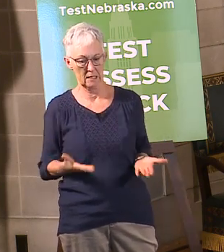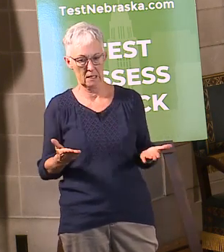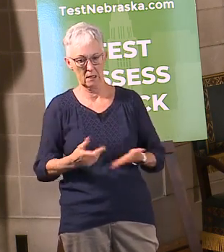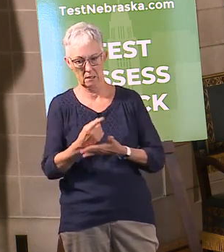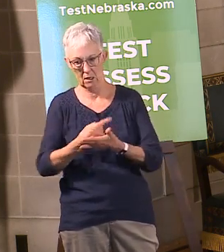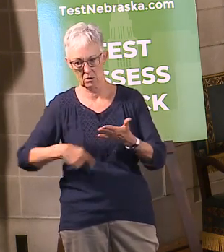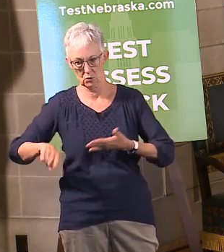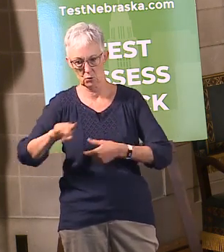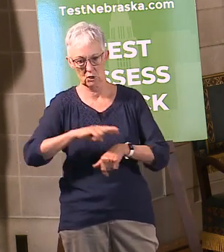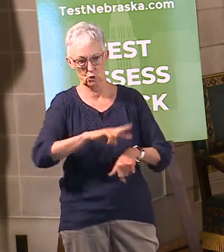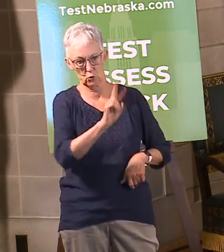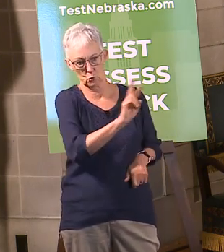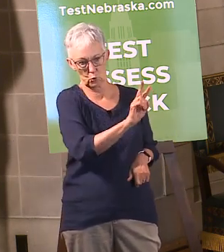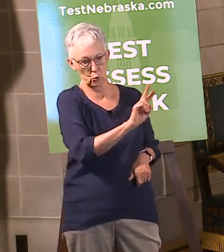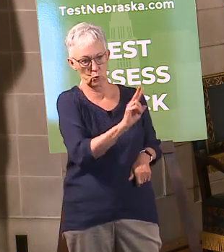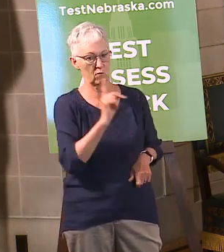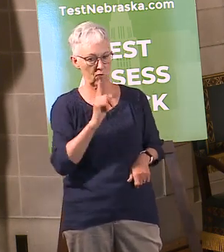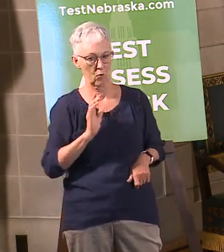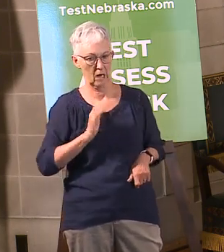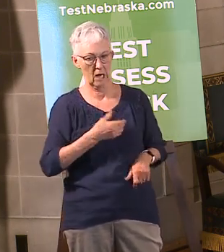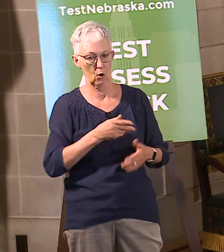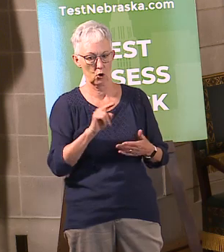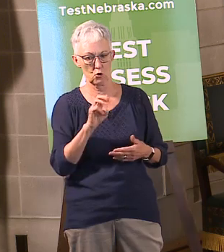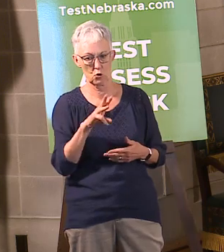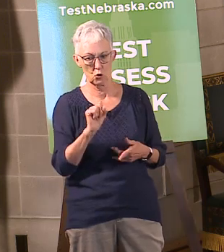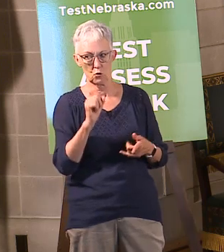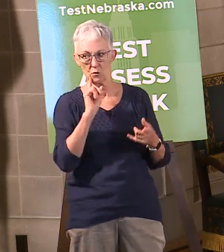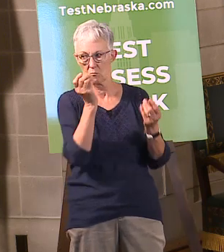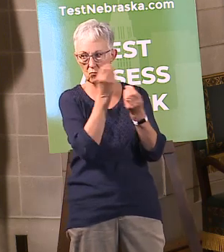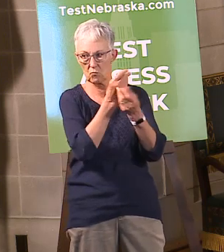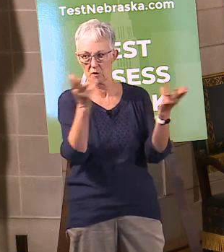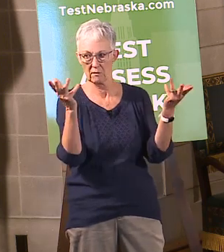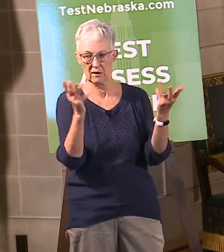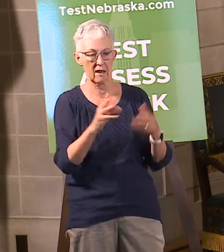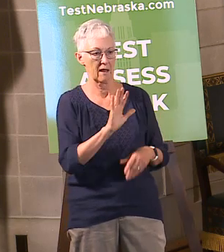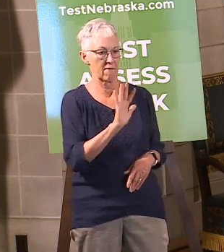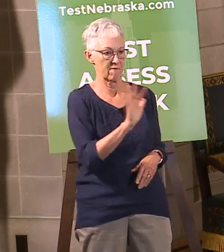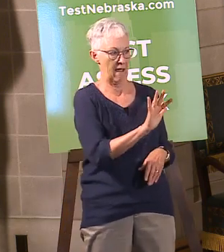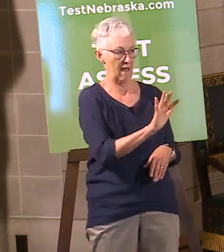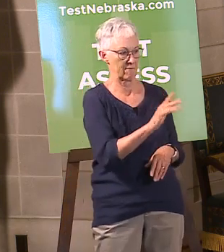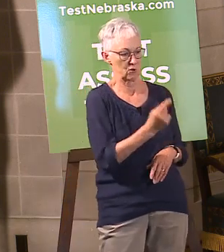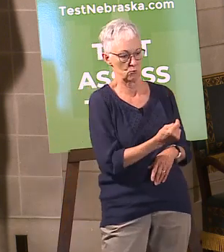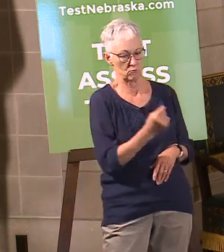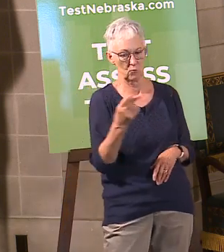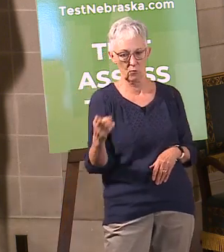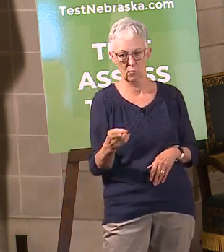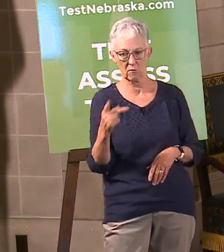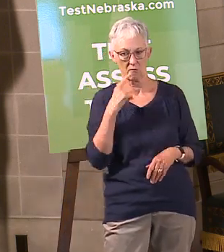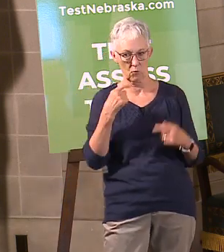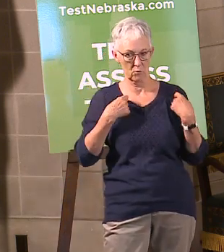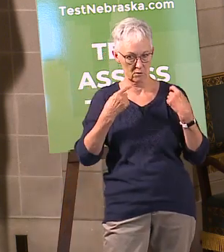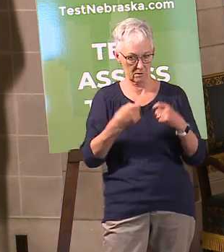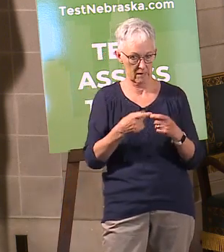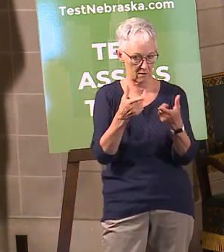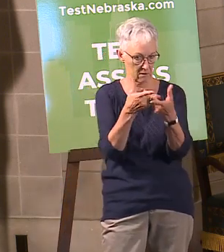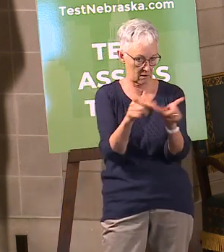Central Time for these press briefings, 5 p.m. On Tuesdays and Thursdays for the Spanish language briefing, and